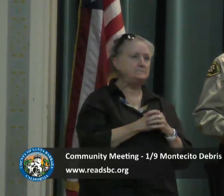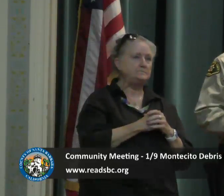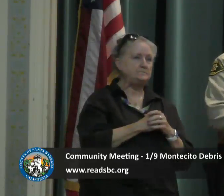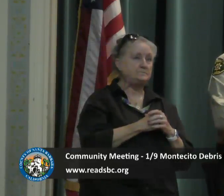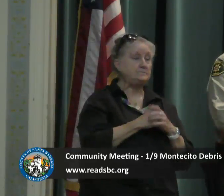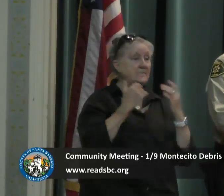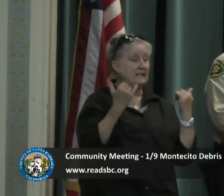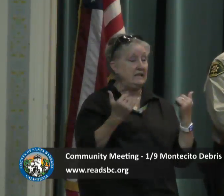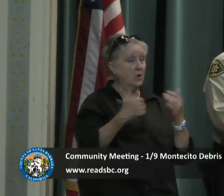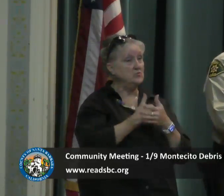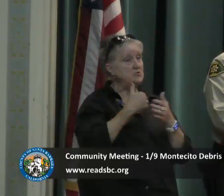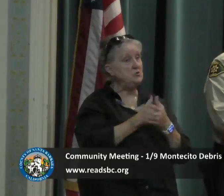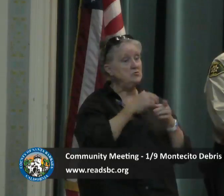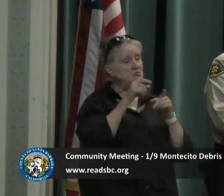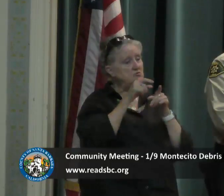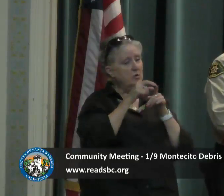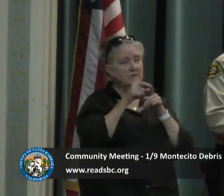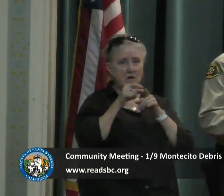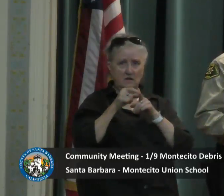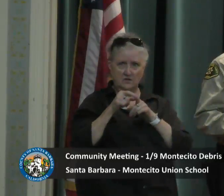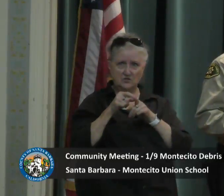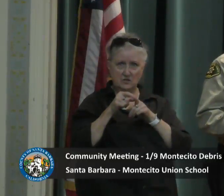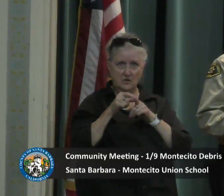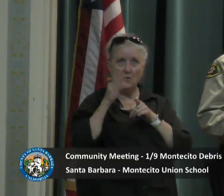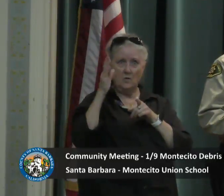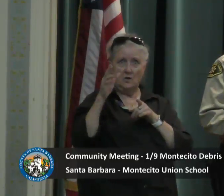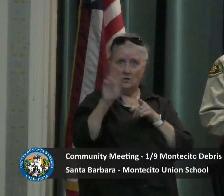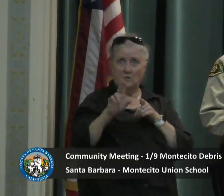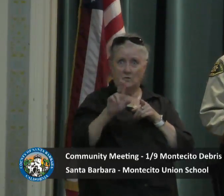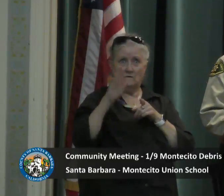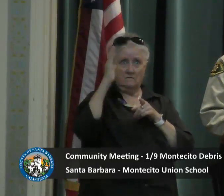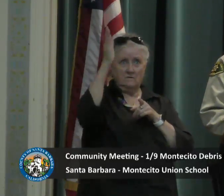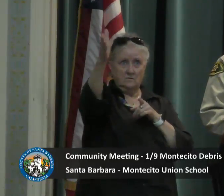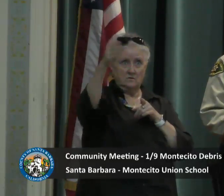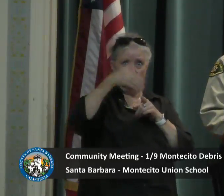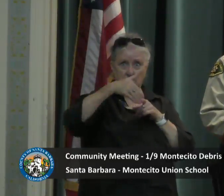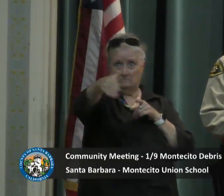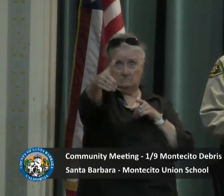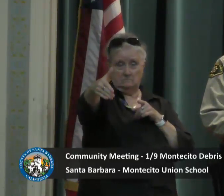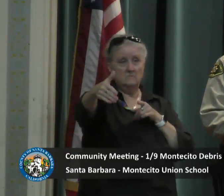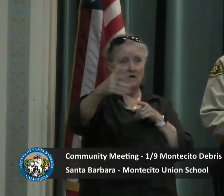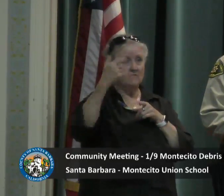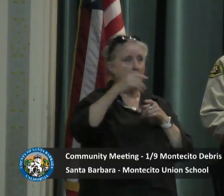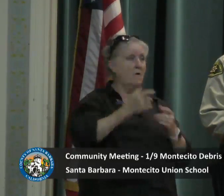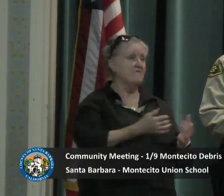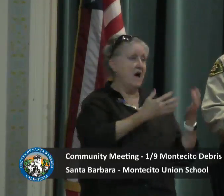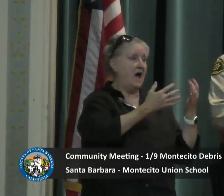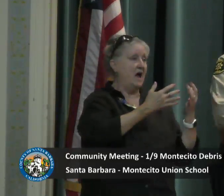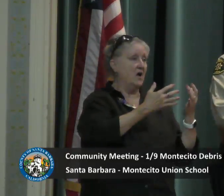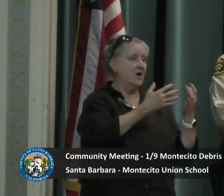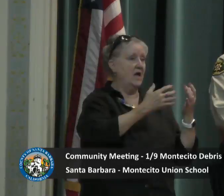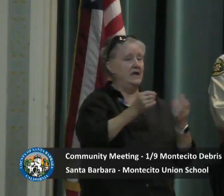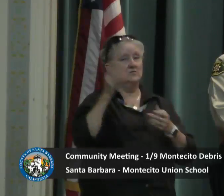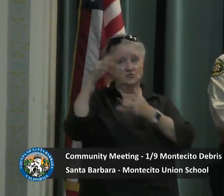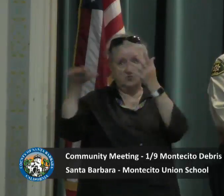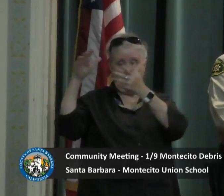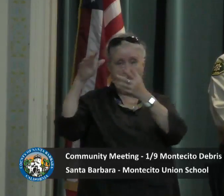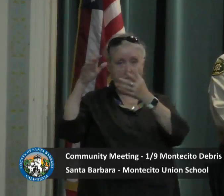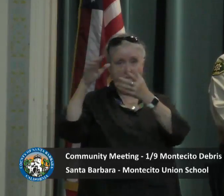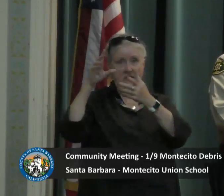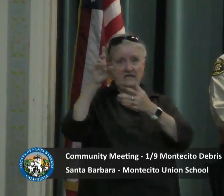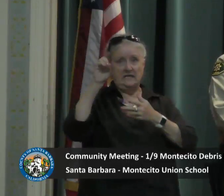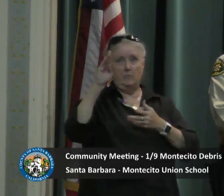Now, this new evacuation terminology will be used in the future for both fire and storm